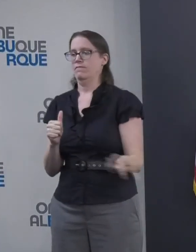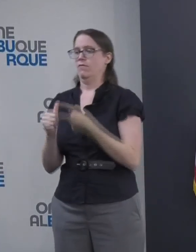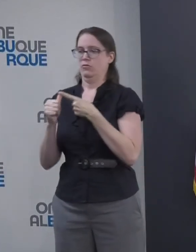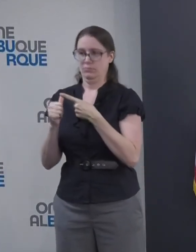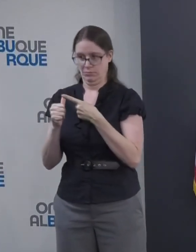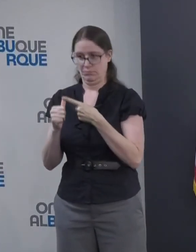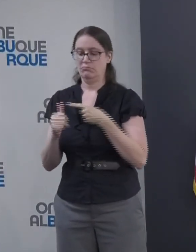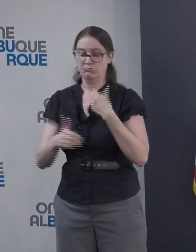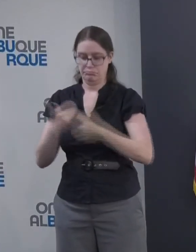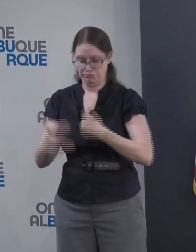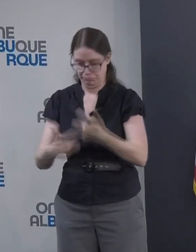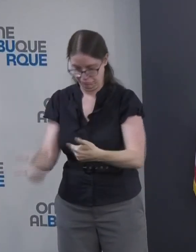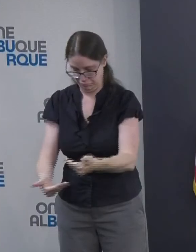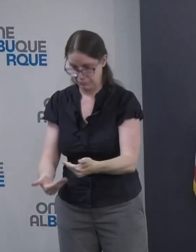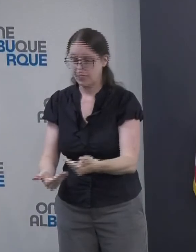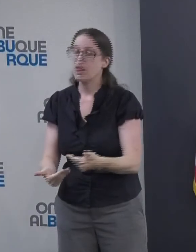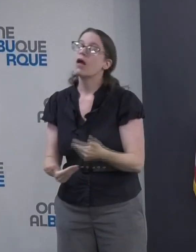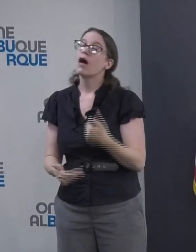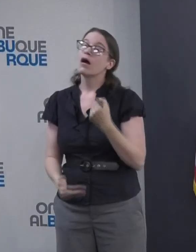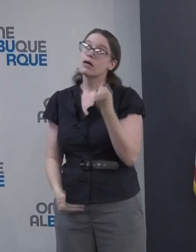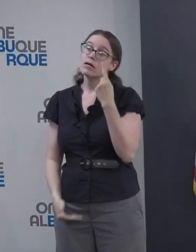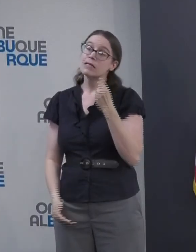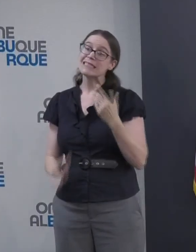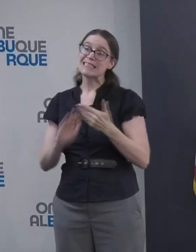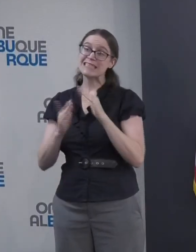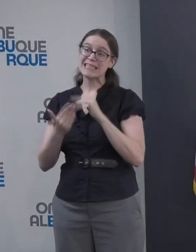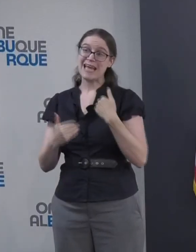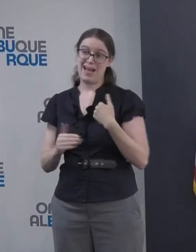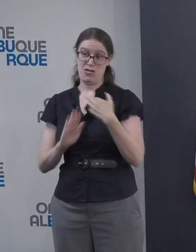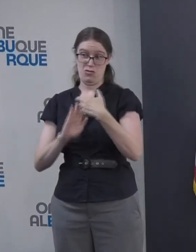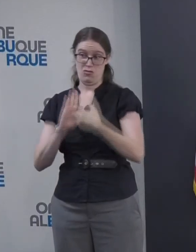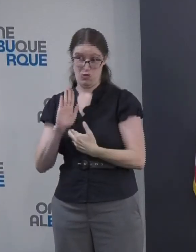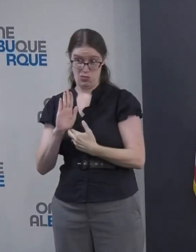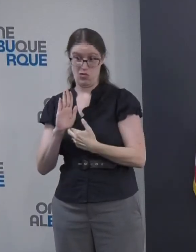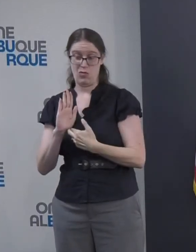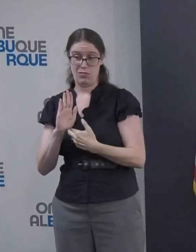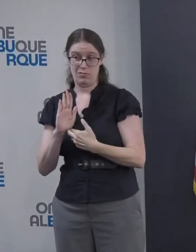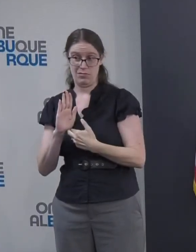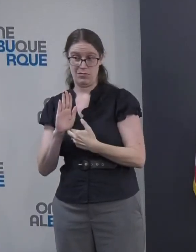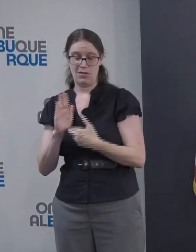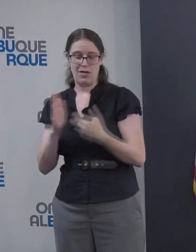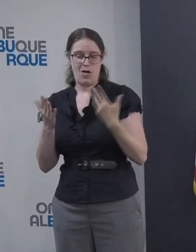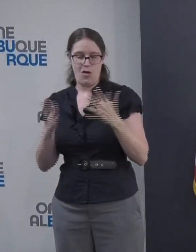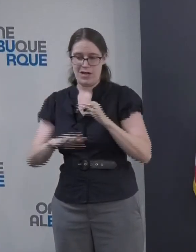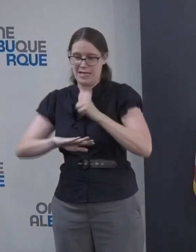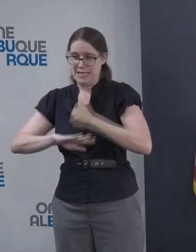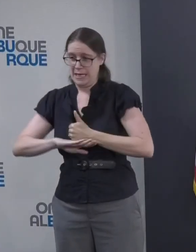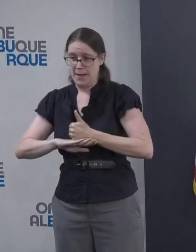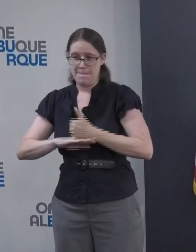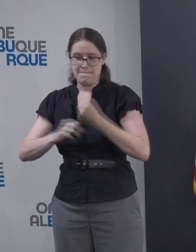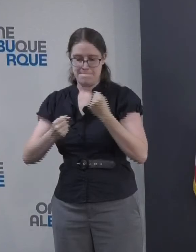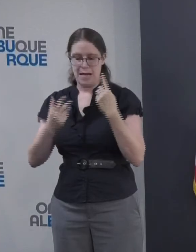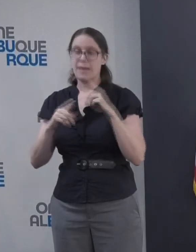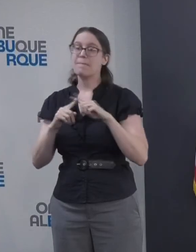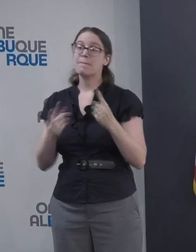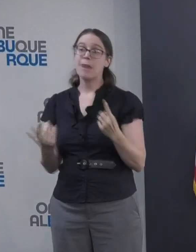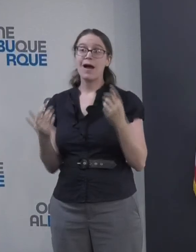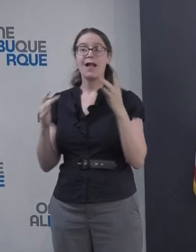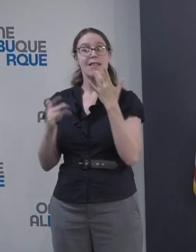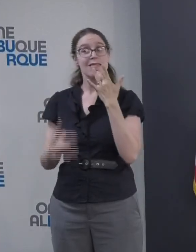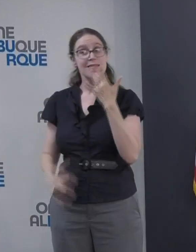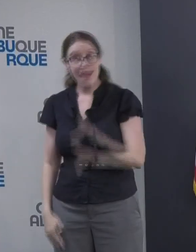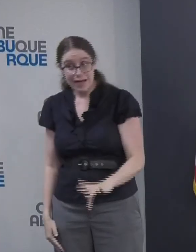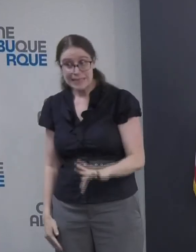some help with some ordinances that we've got. And fortunately, we've had a city councilor who is already working on this issue, and the timing couldn't